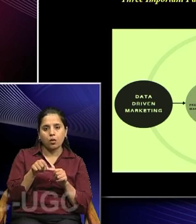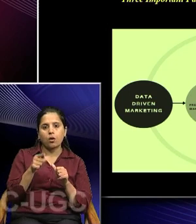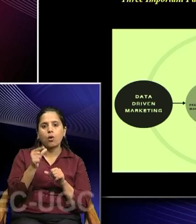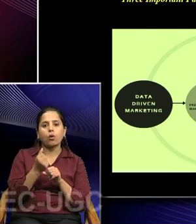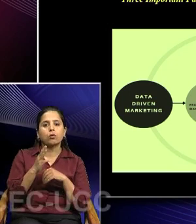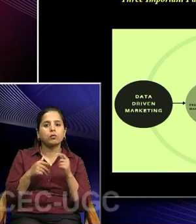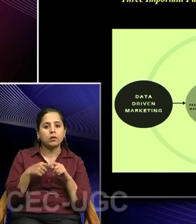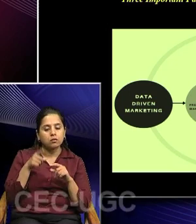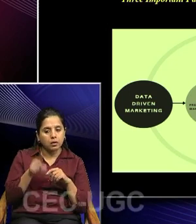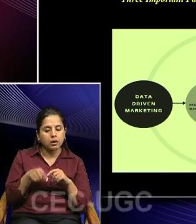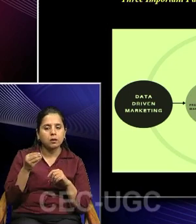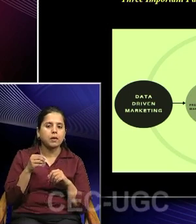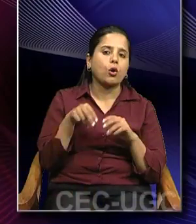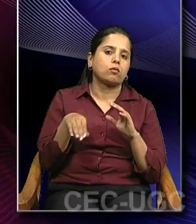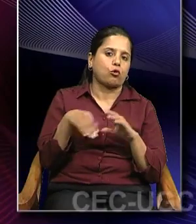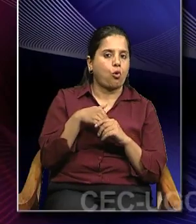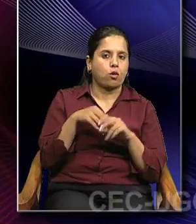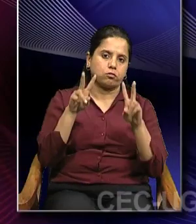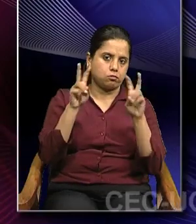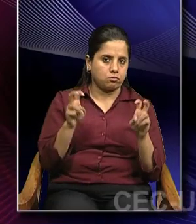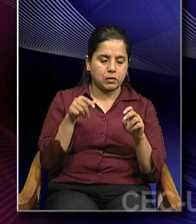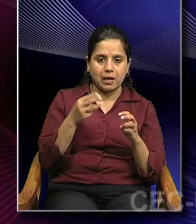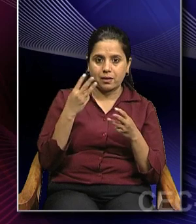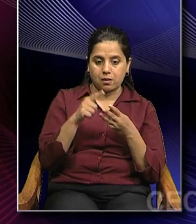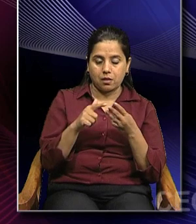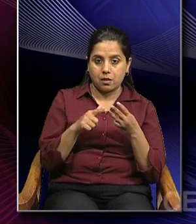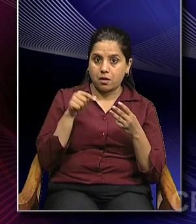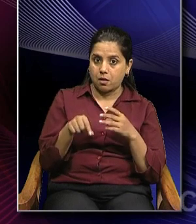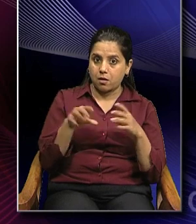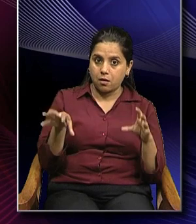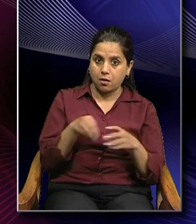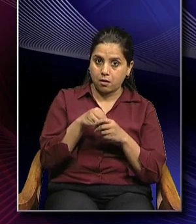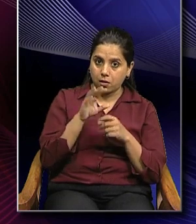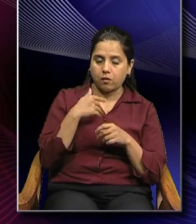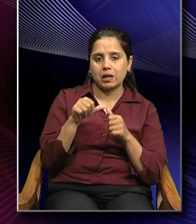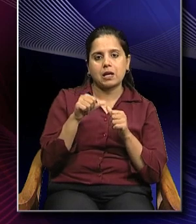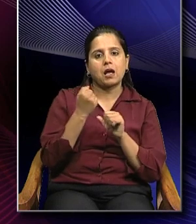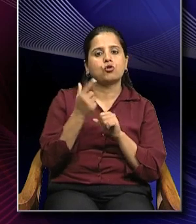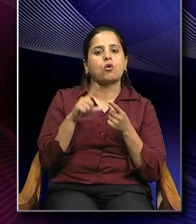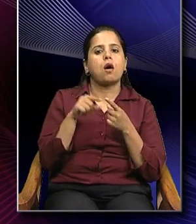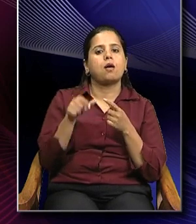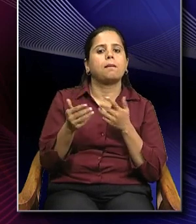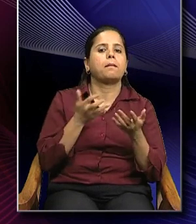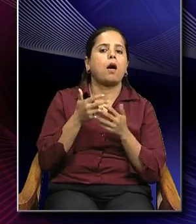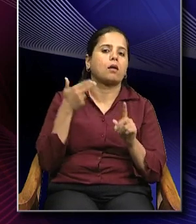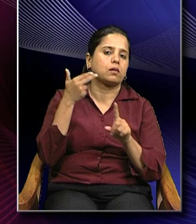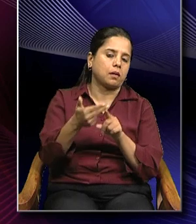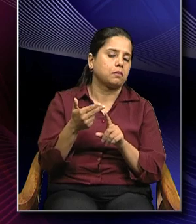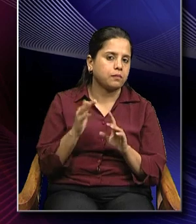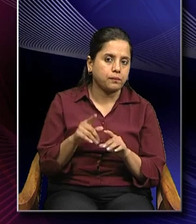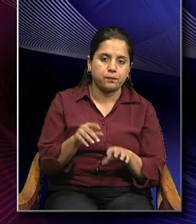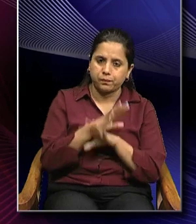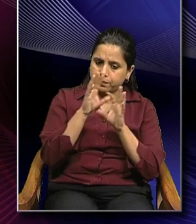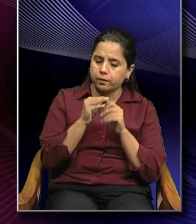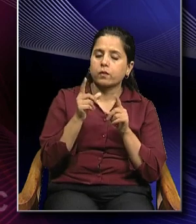one was contextual. So when these three things are clubbed together, we call it agile marketing, and this all this